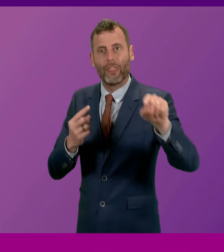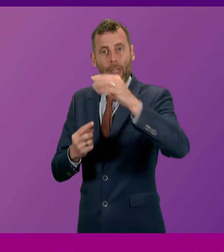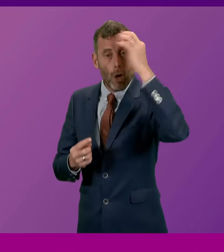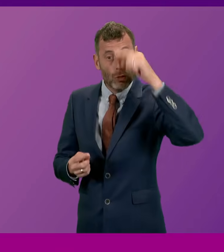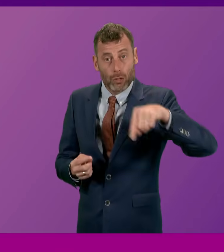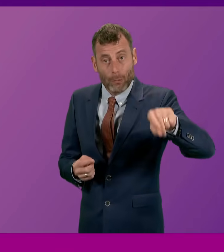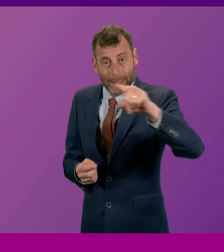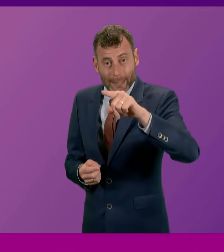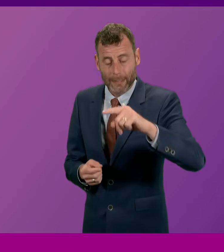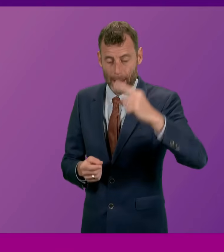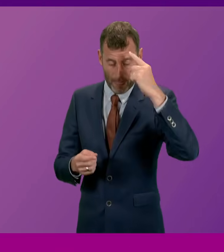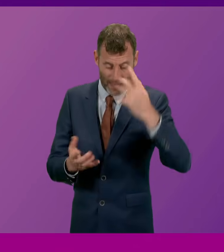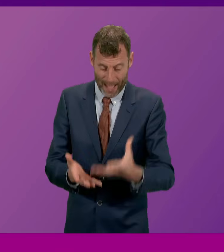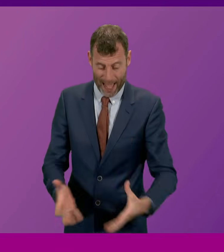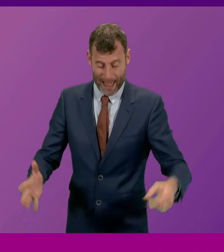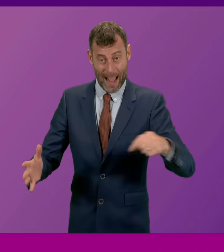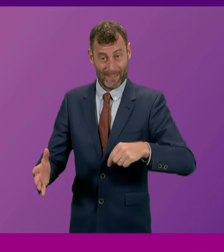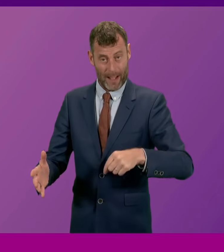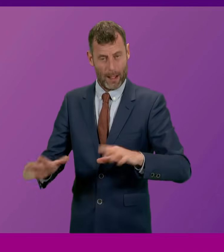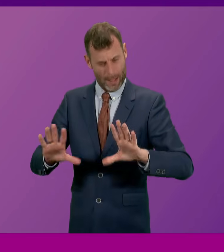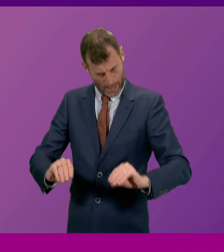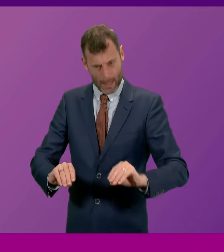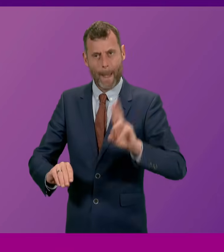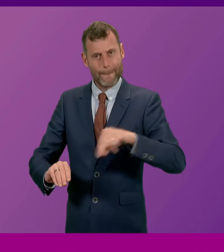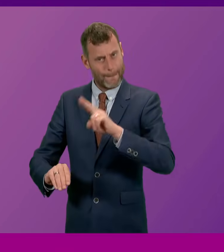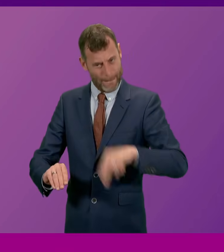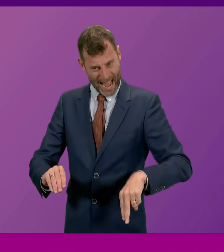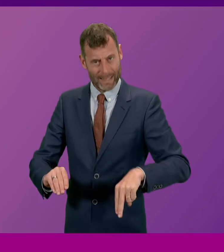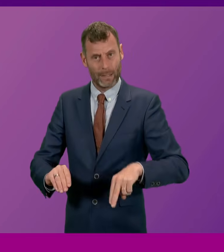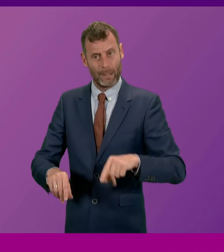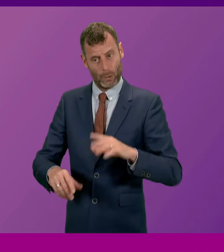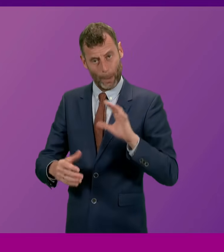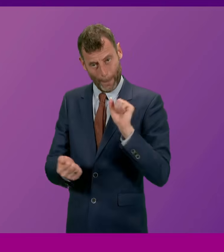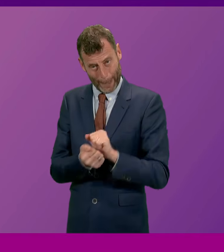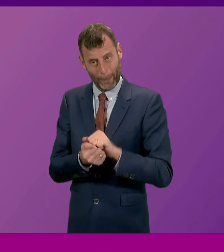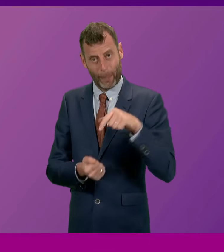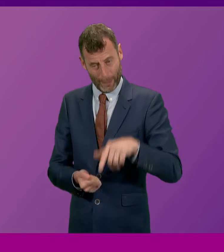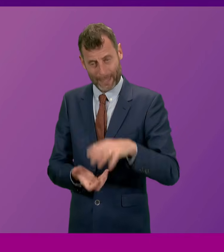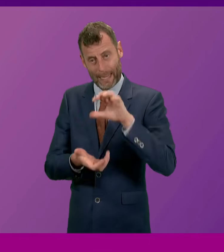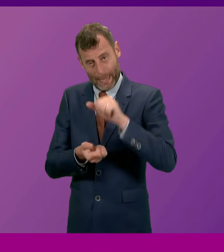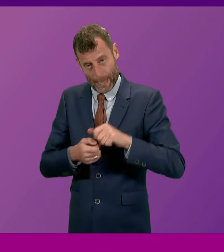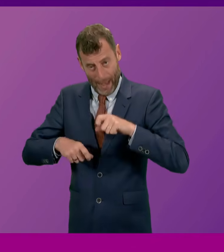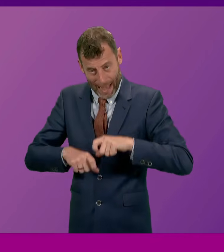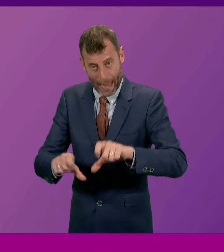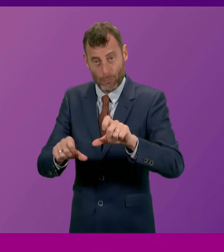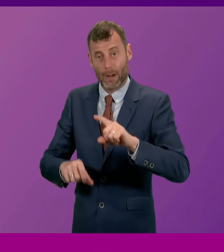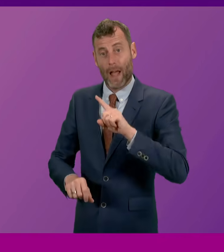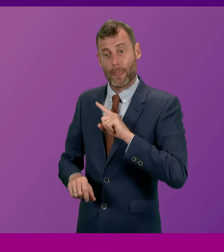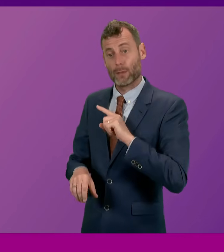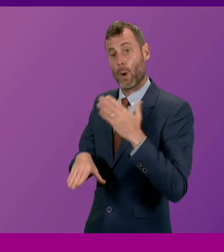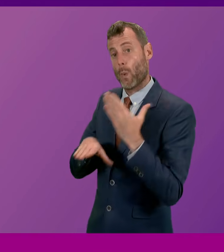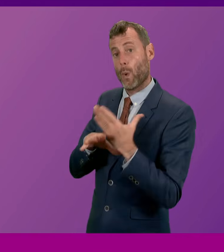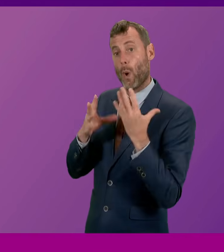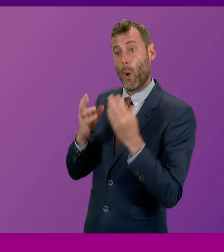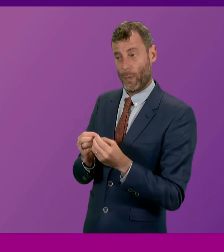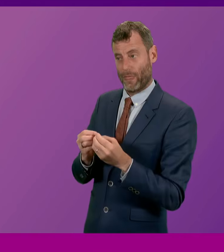the terms of the landfill ban are delivered and secured. That's what the ministers are working with the sector to